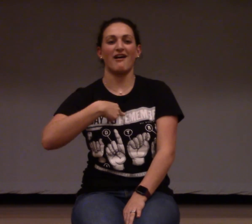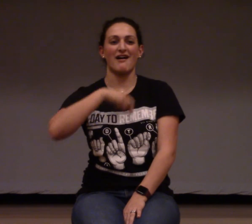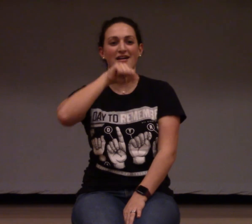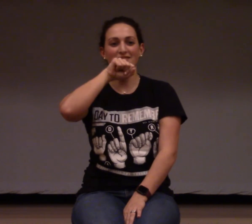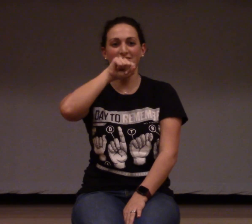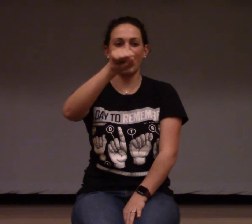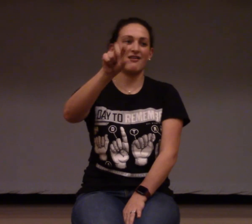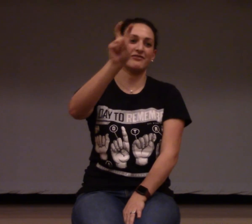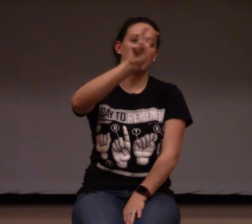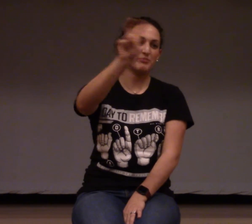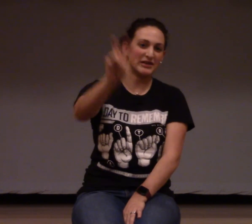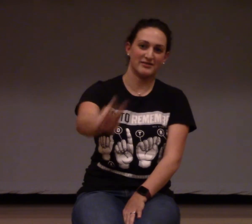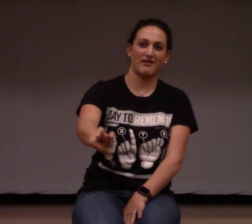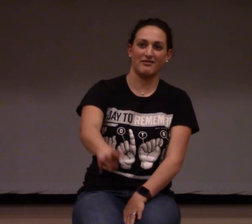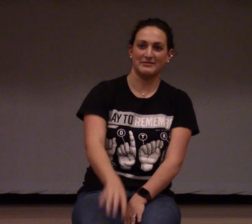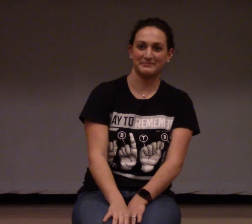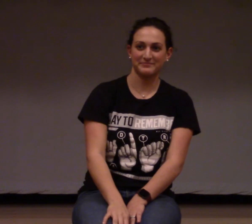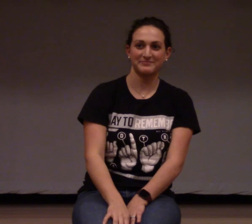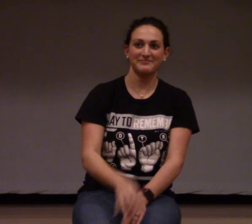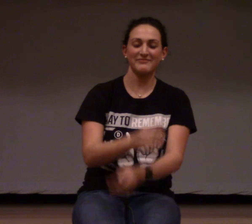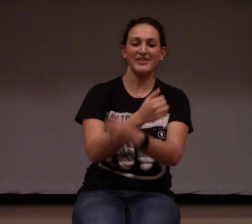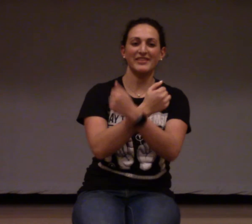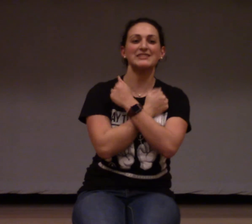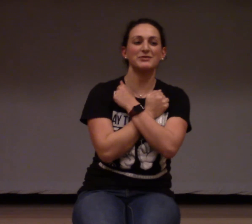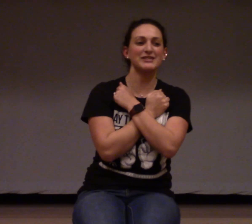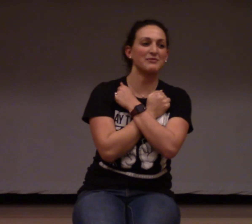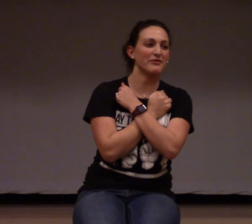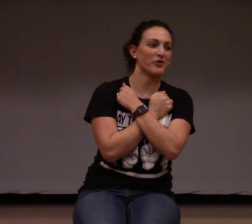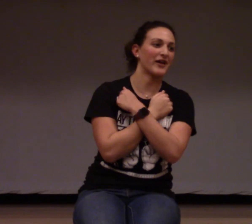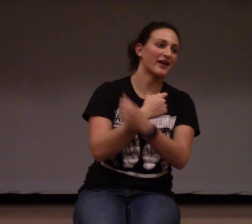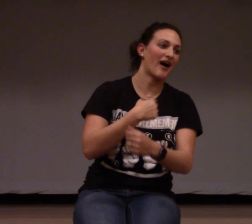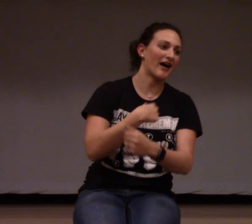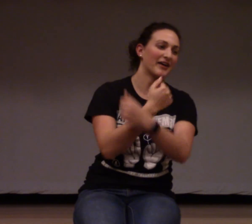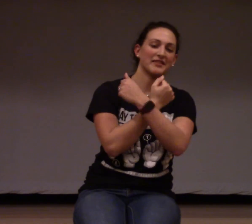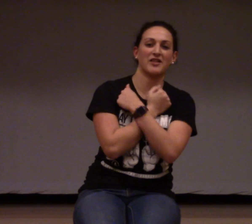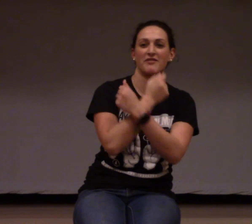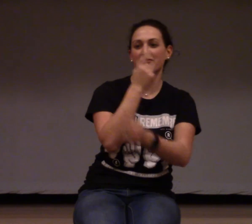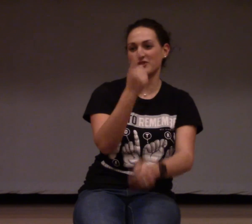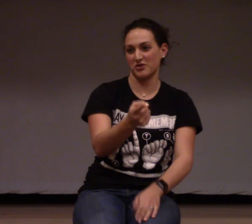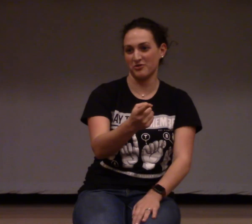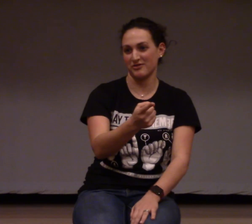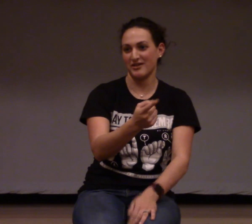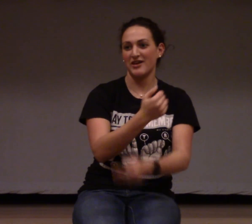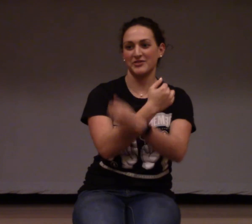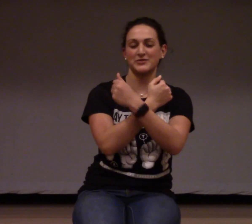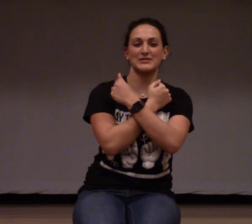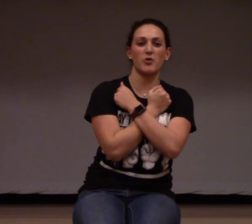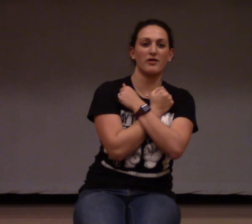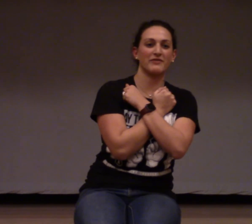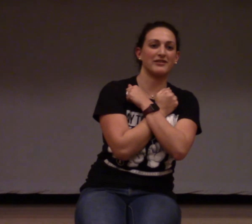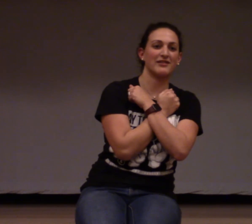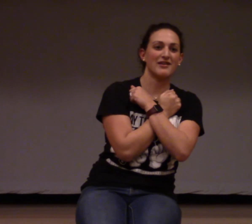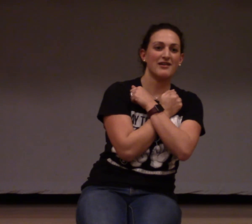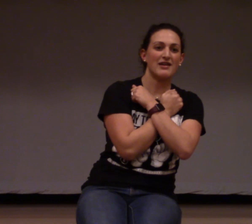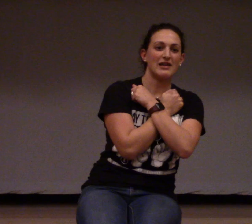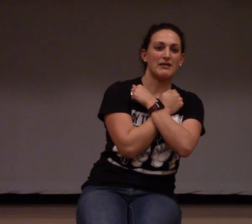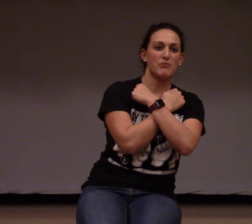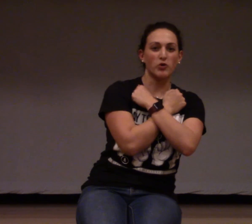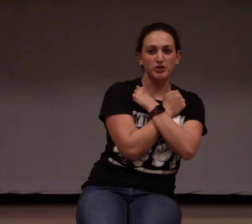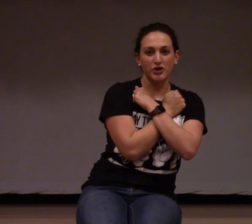I love pizza. This one's going to be for like, I love you. So this one's more of an